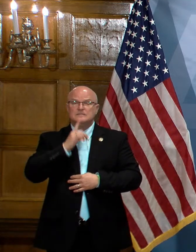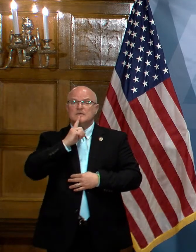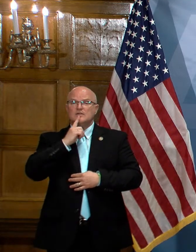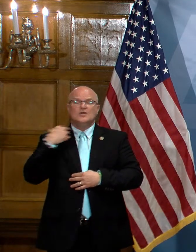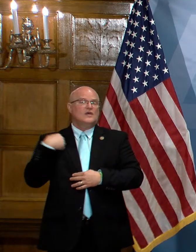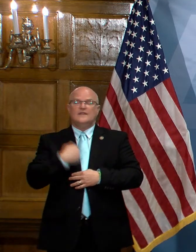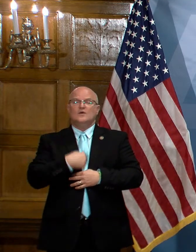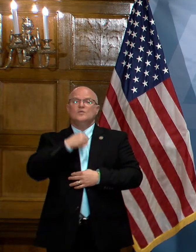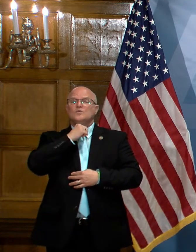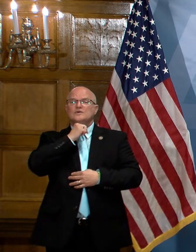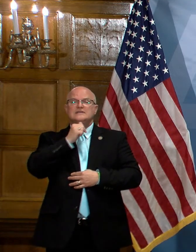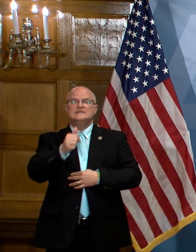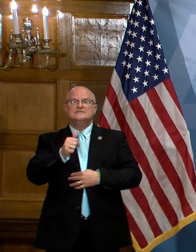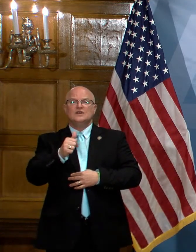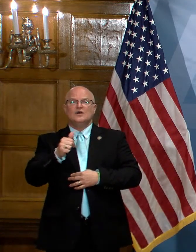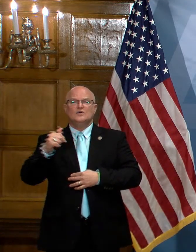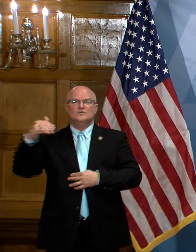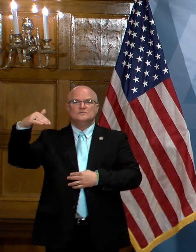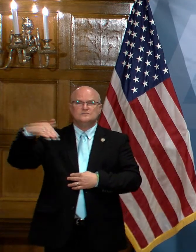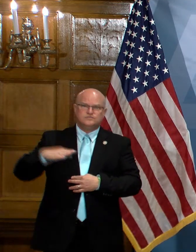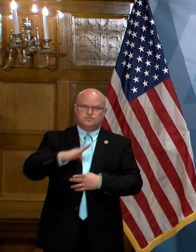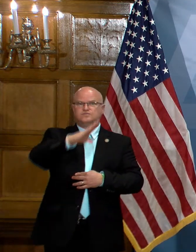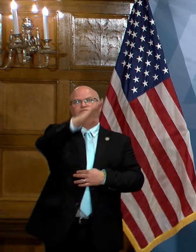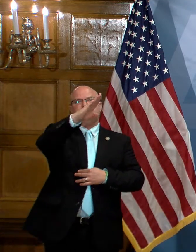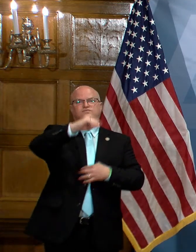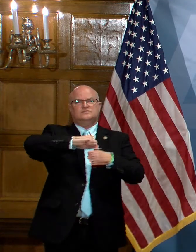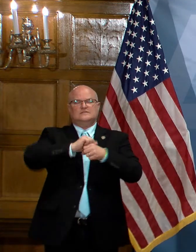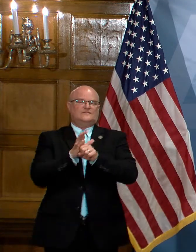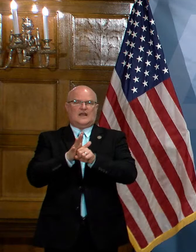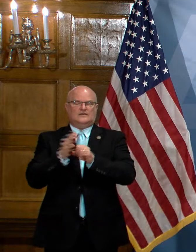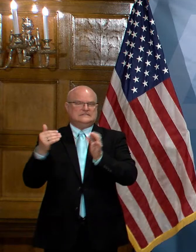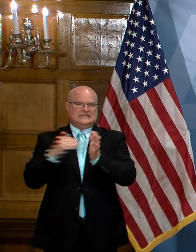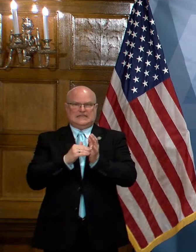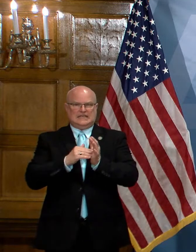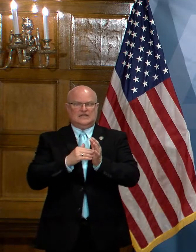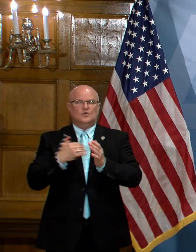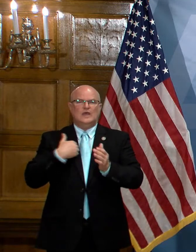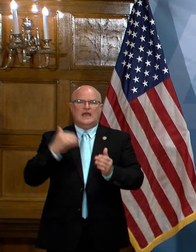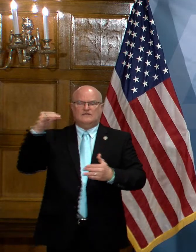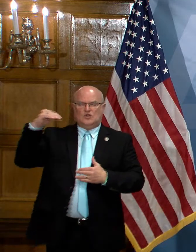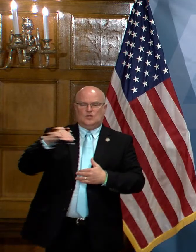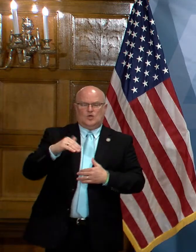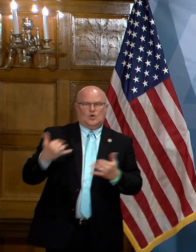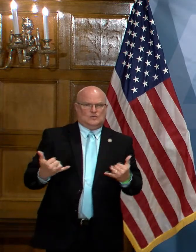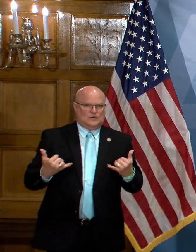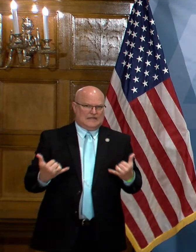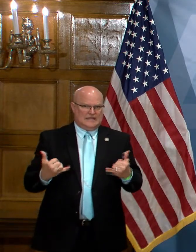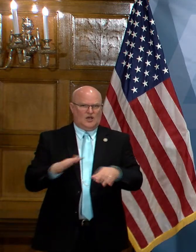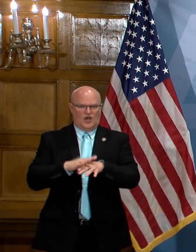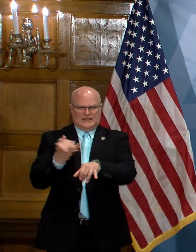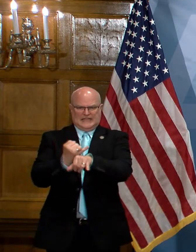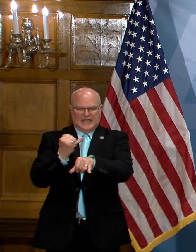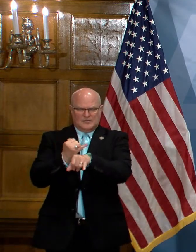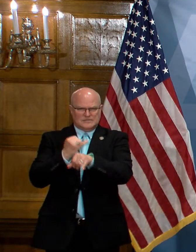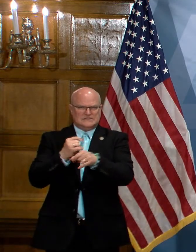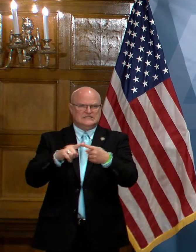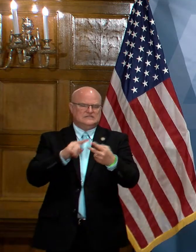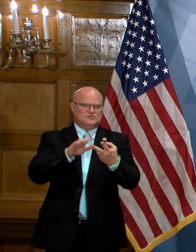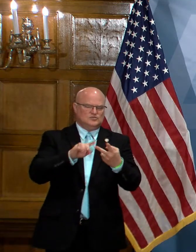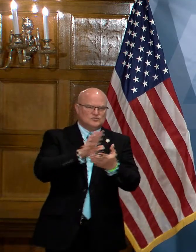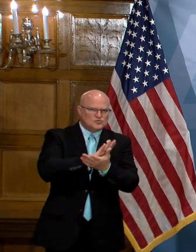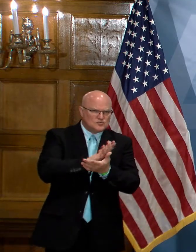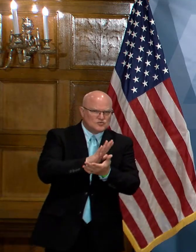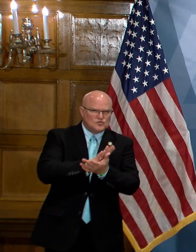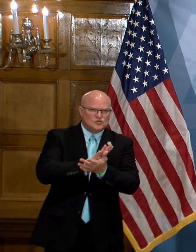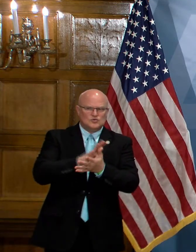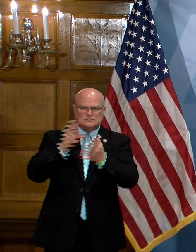that we don't reinvigorate the virus whenever we've got it at a low level on our campuses, in our schools, and